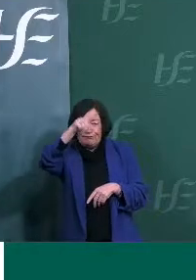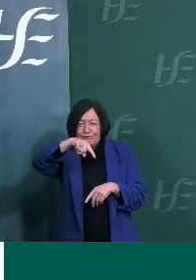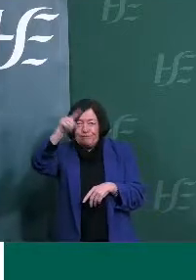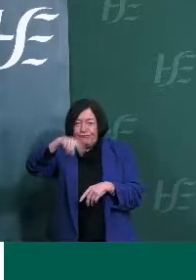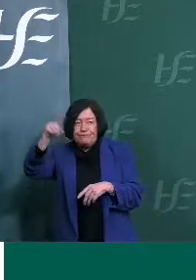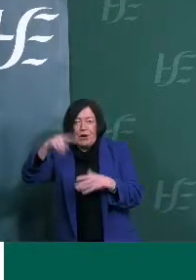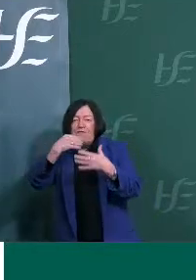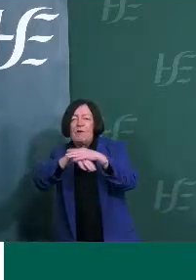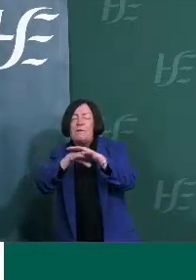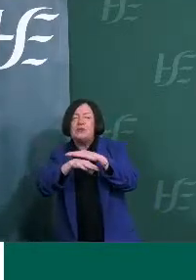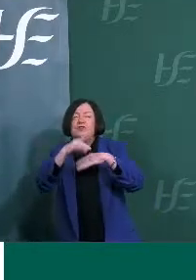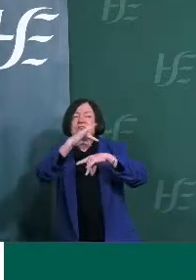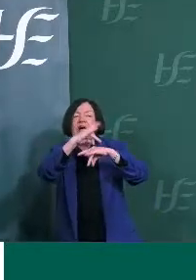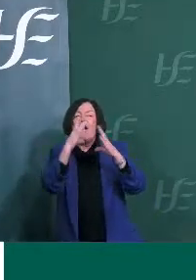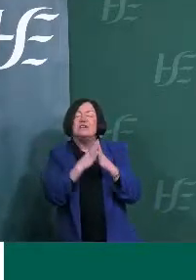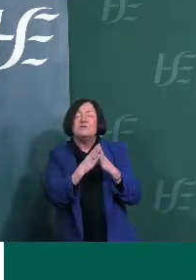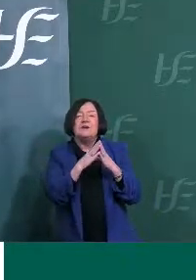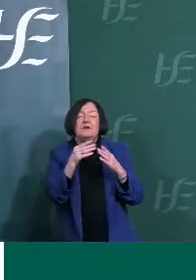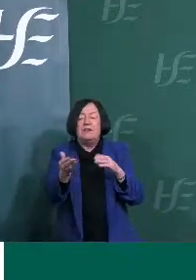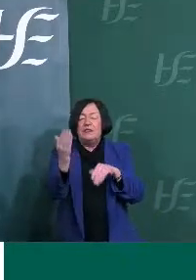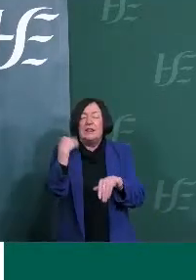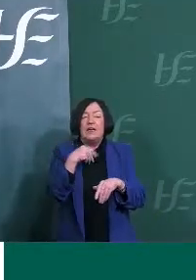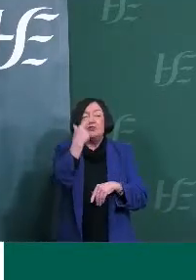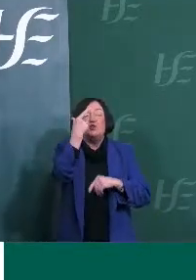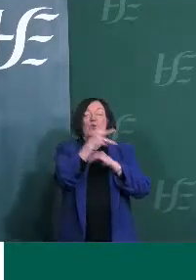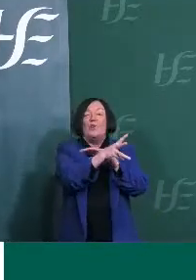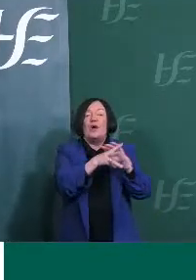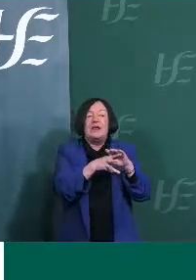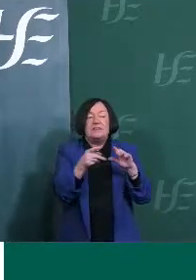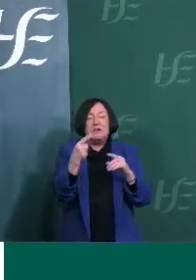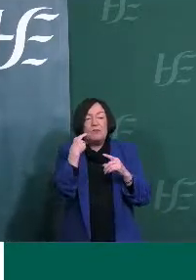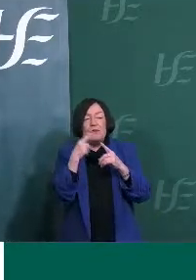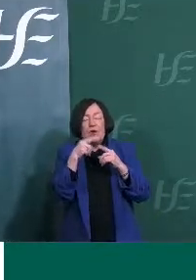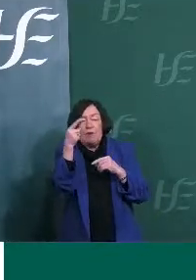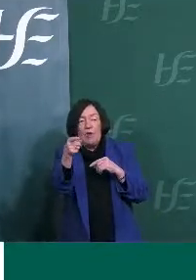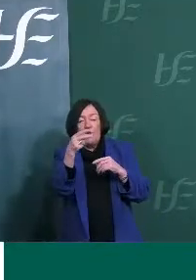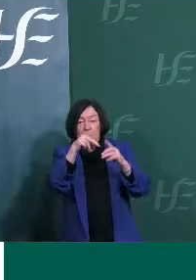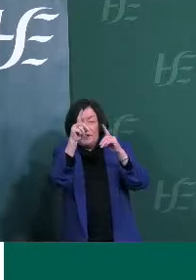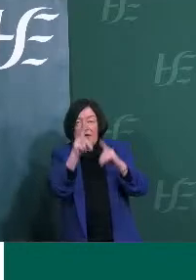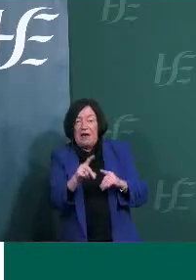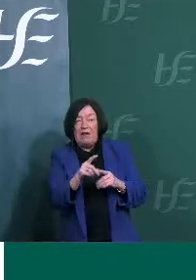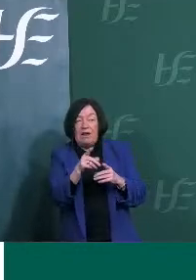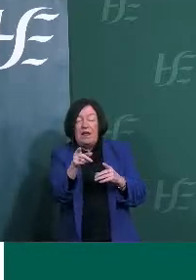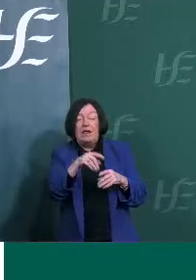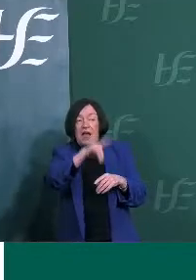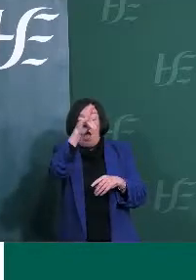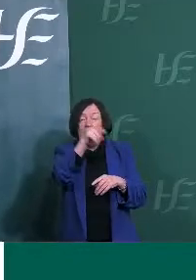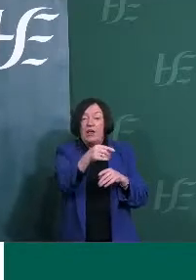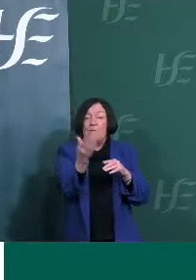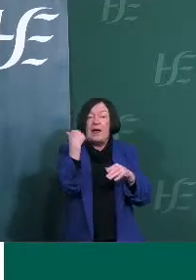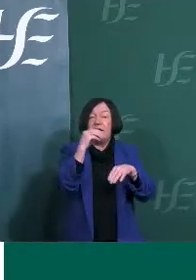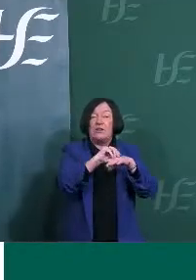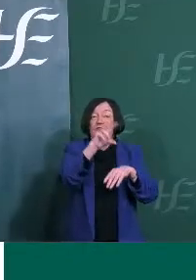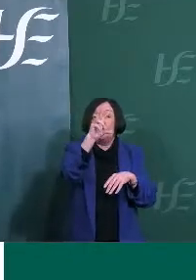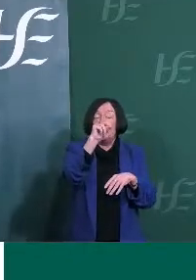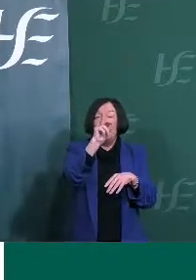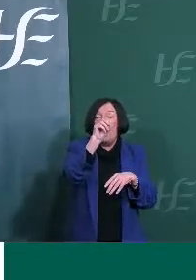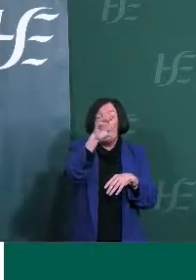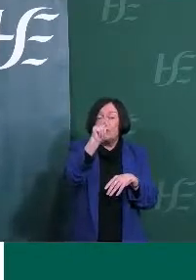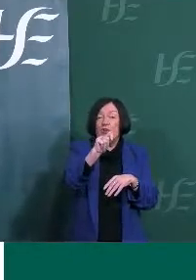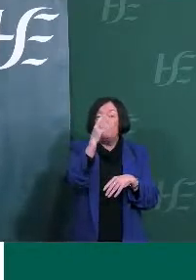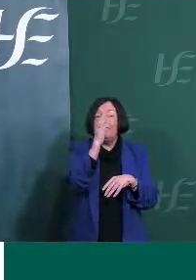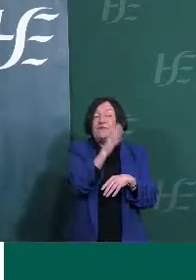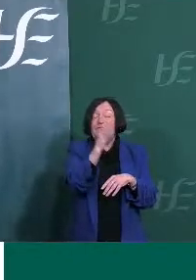confirmed admissions, we can see that over the past 2 weeks, the trajectory there is one of where it's come down. It was significantly higher there back on the 30th of October at